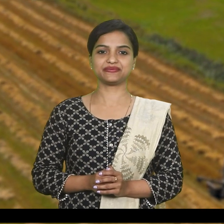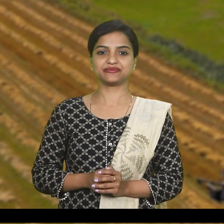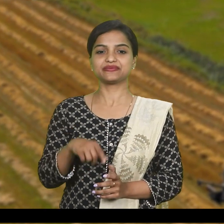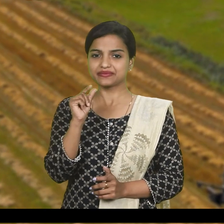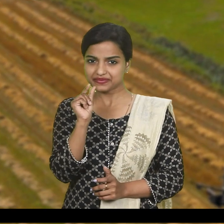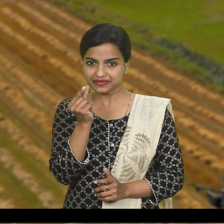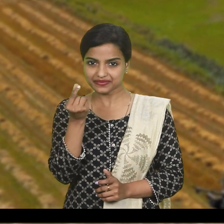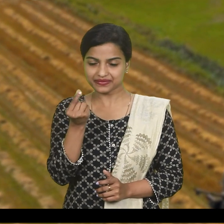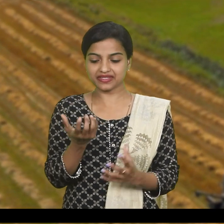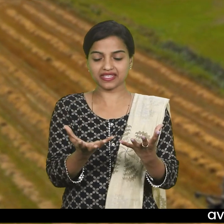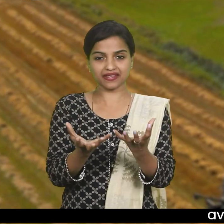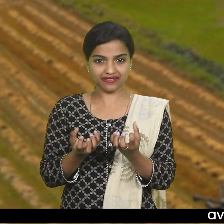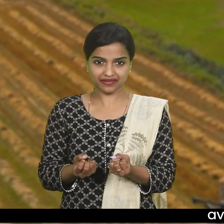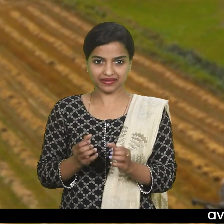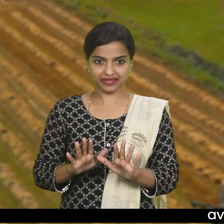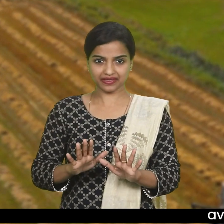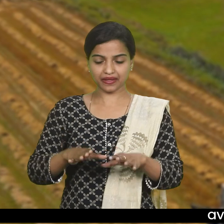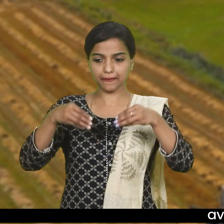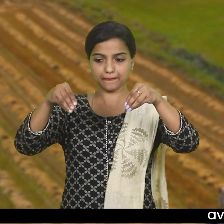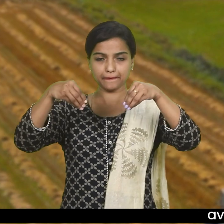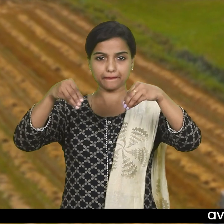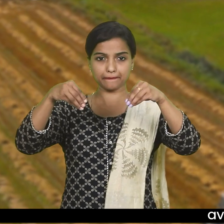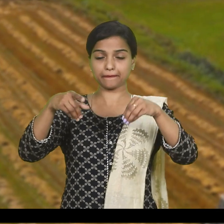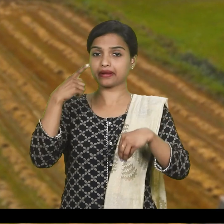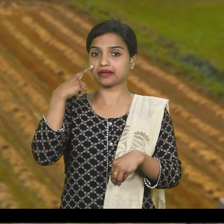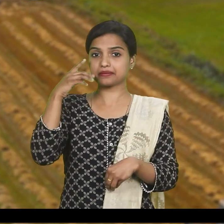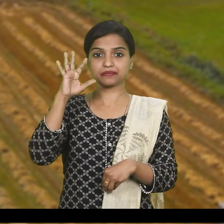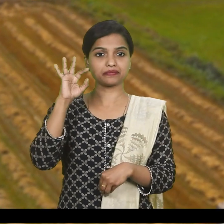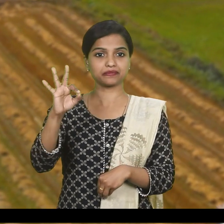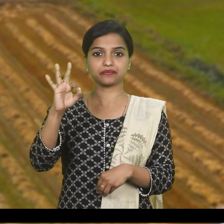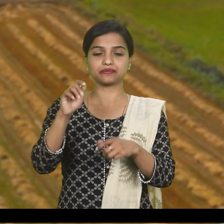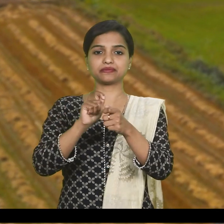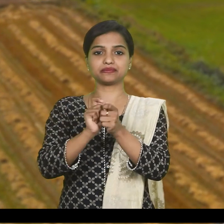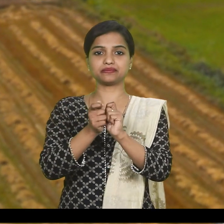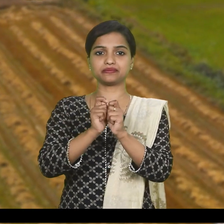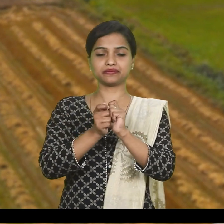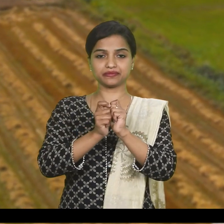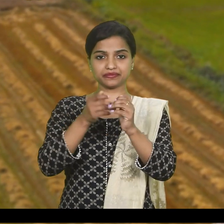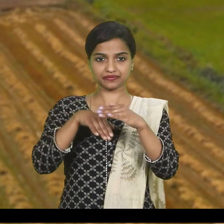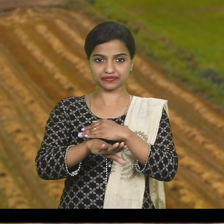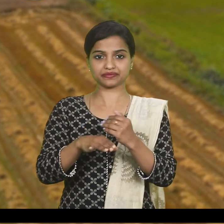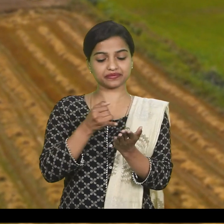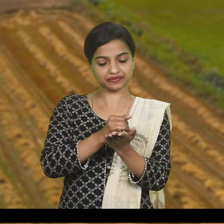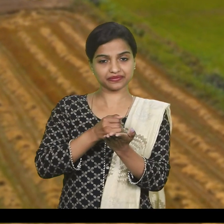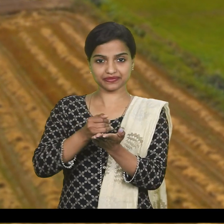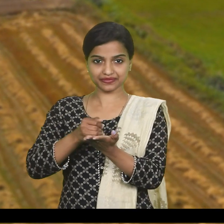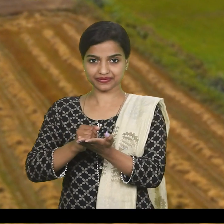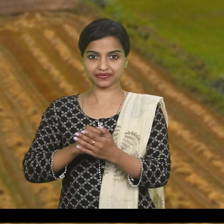The grains that are available in the packets play a vital role in